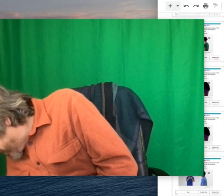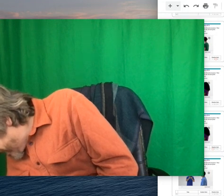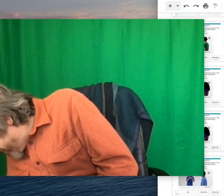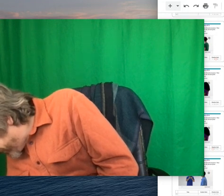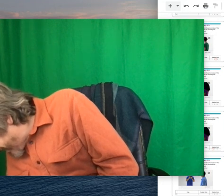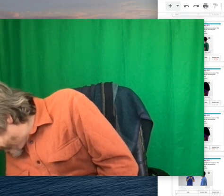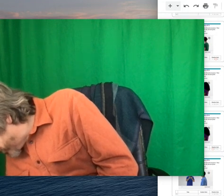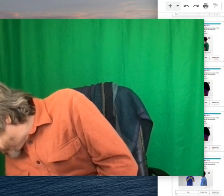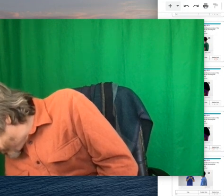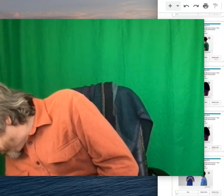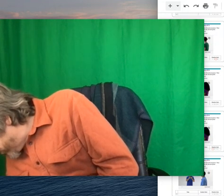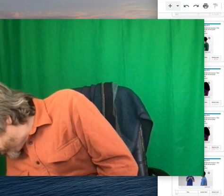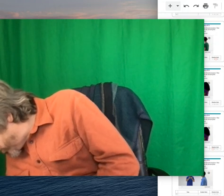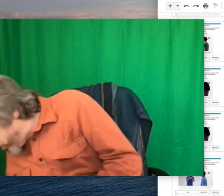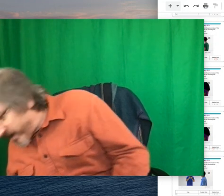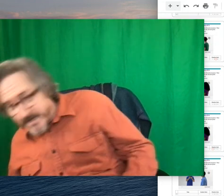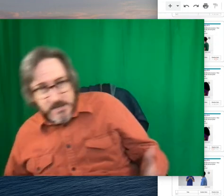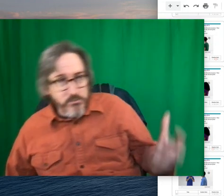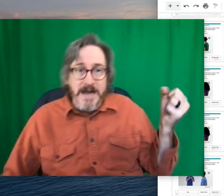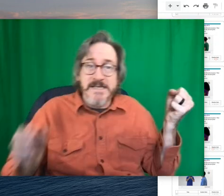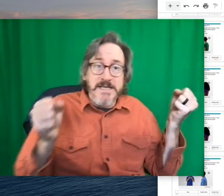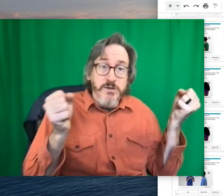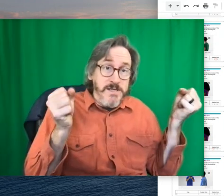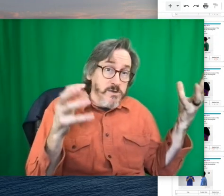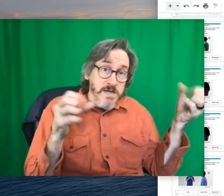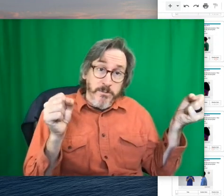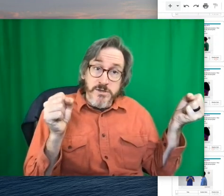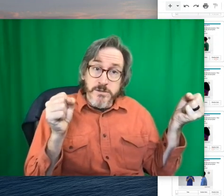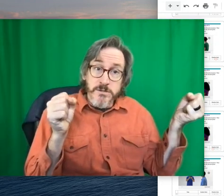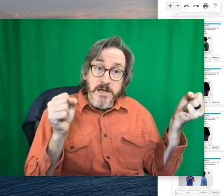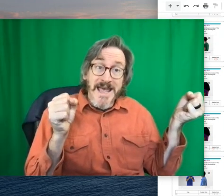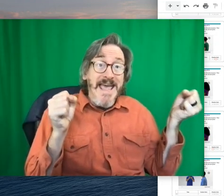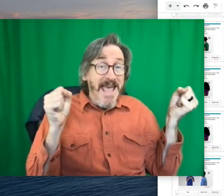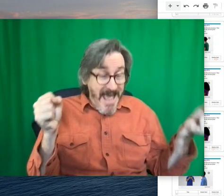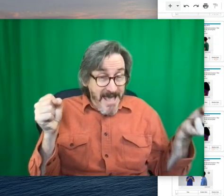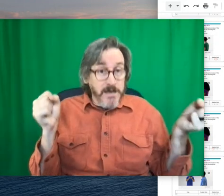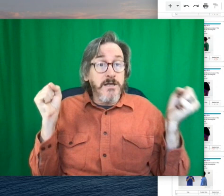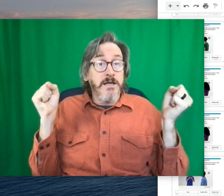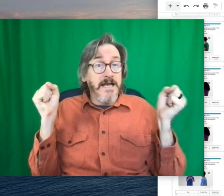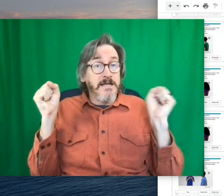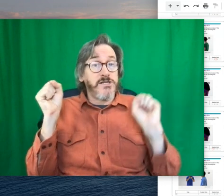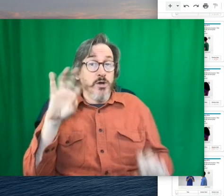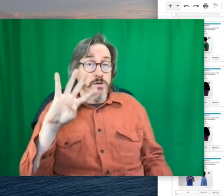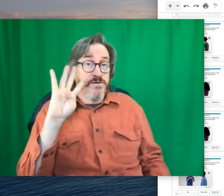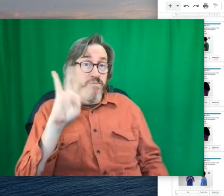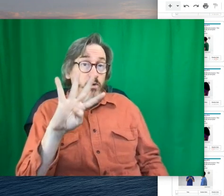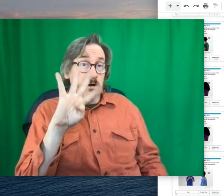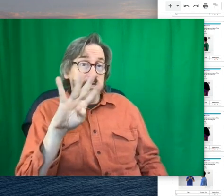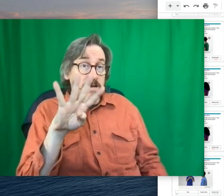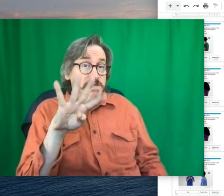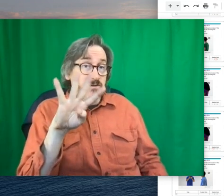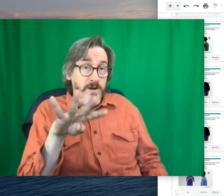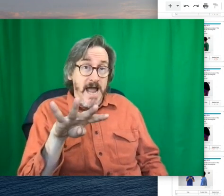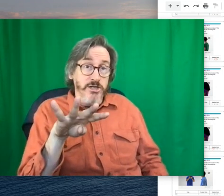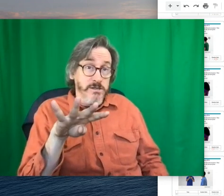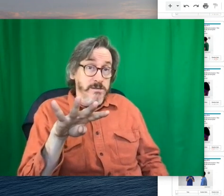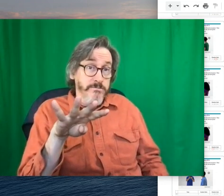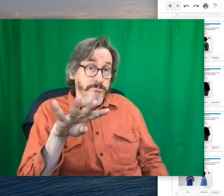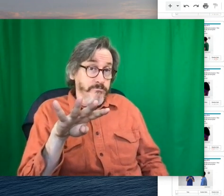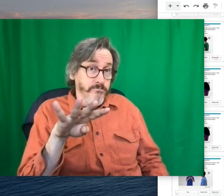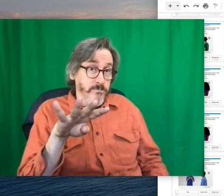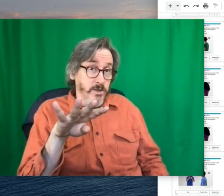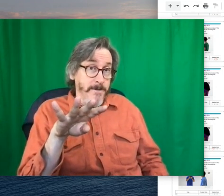unit. It's two things. It's practicing using those numbers, and it's those four types of